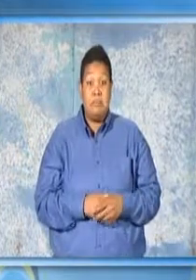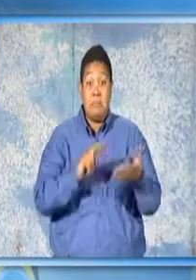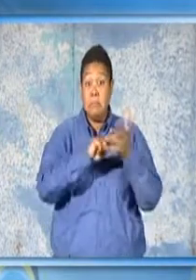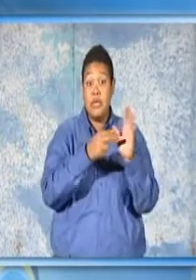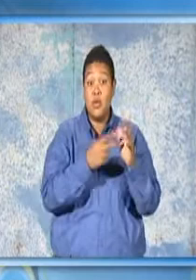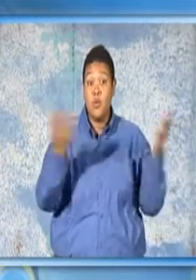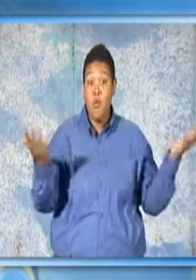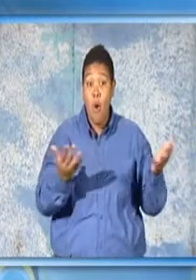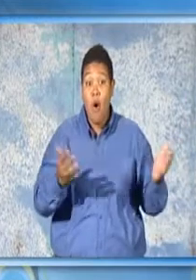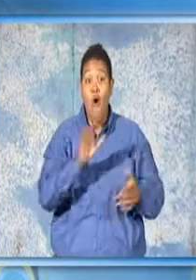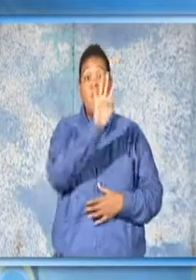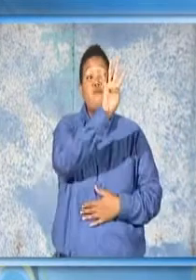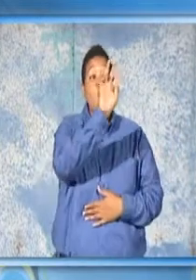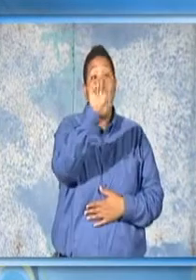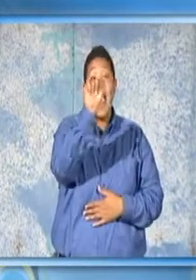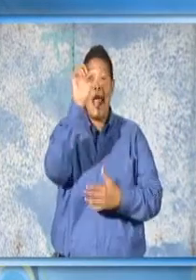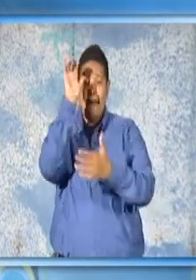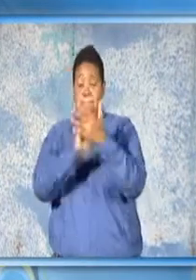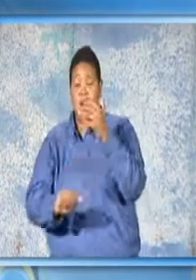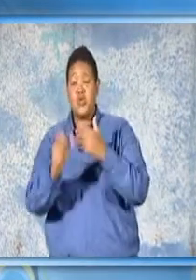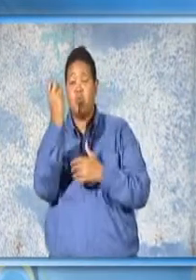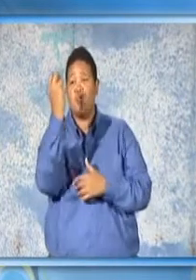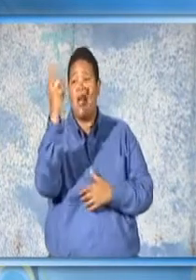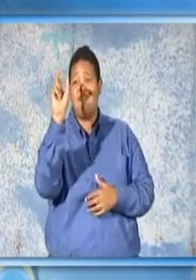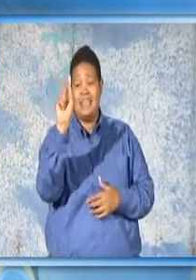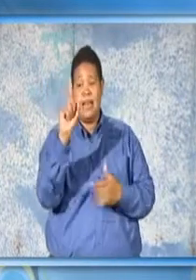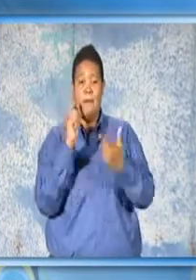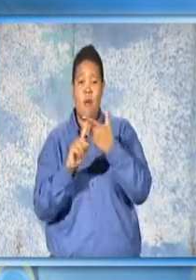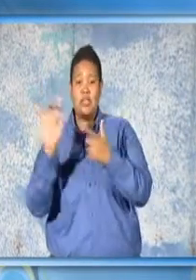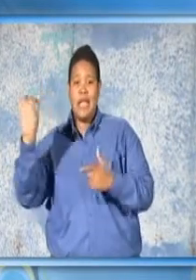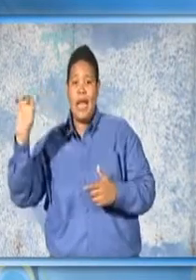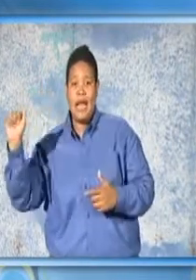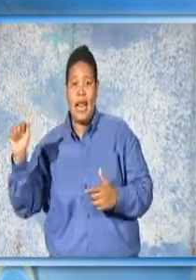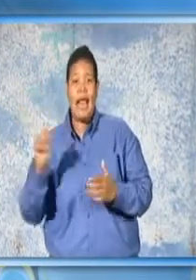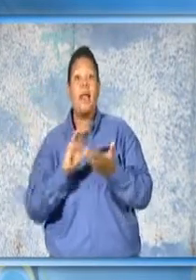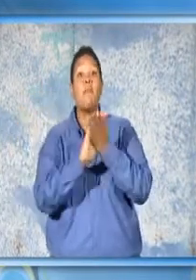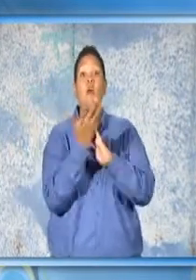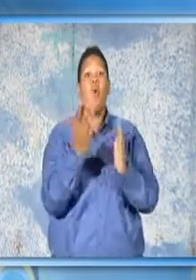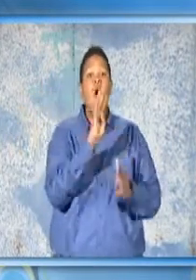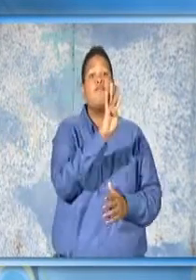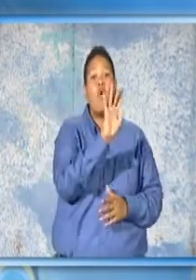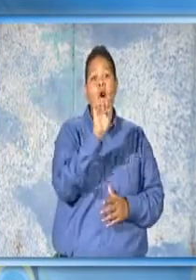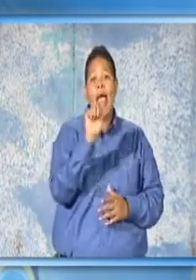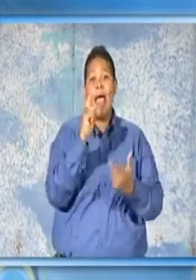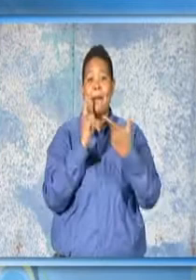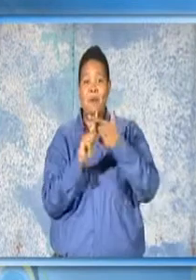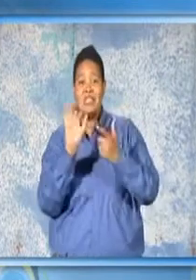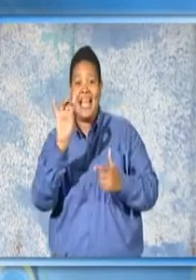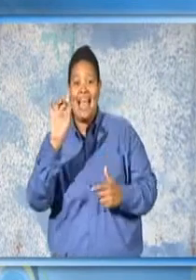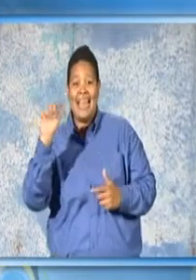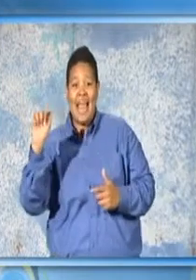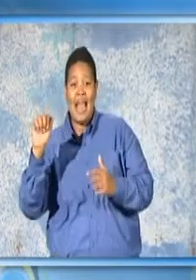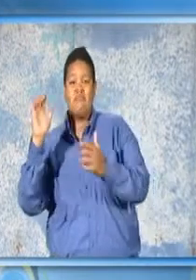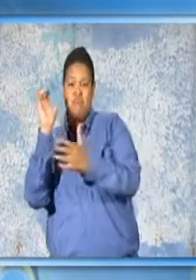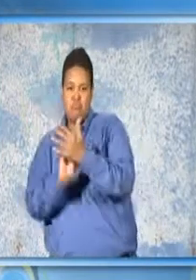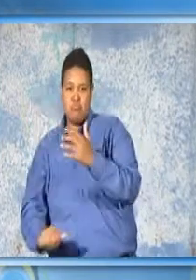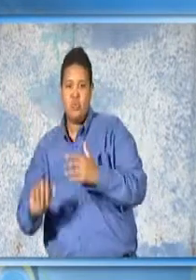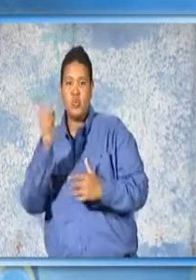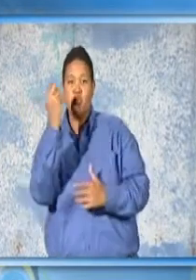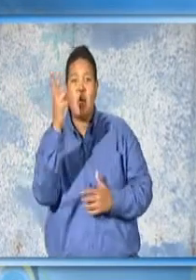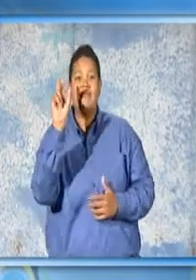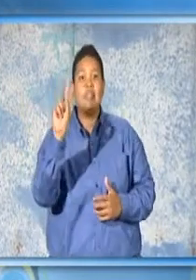Therefore, 4a minus 12d plus 8a becomes 4a plus 8a minus 12d, which can